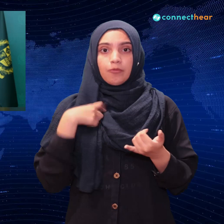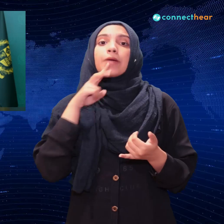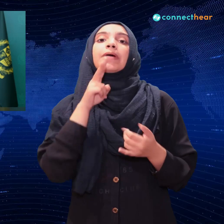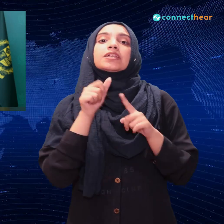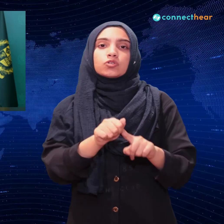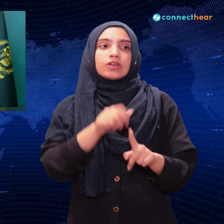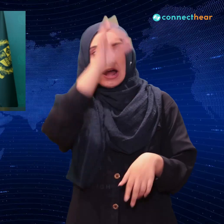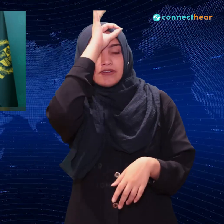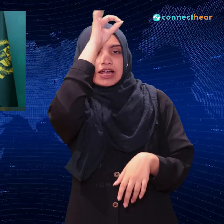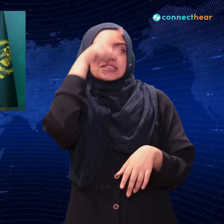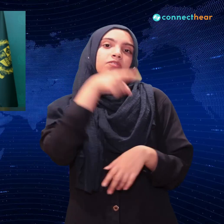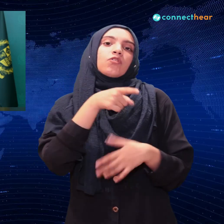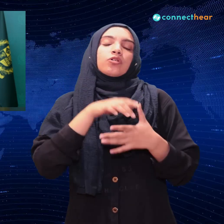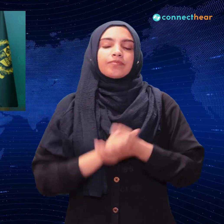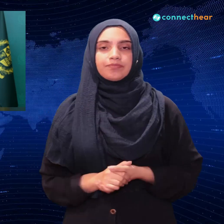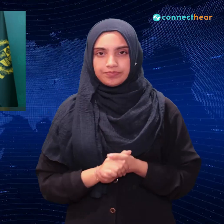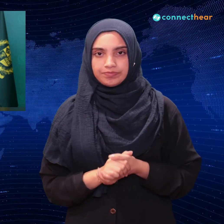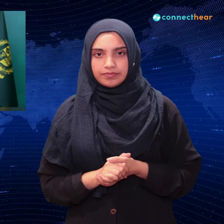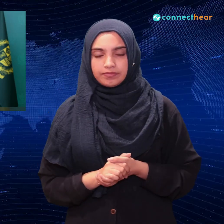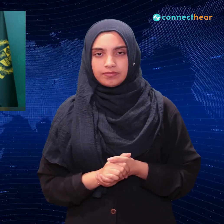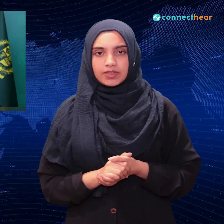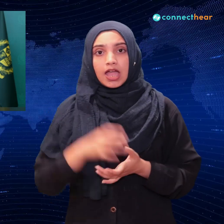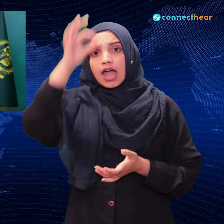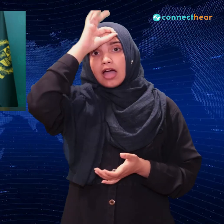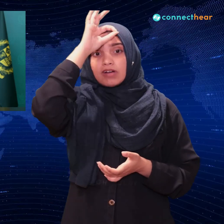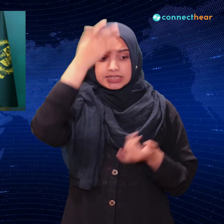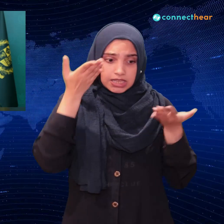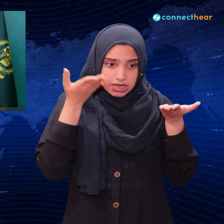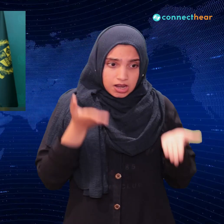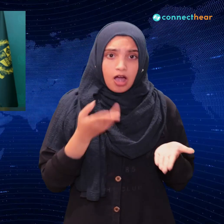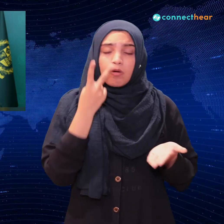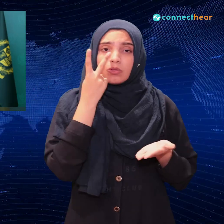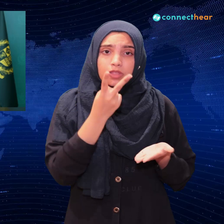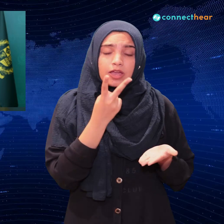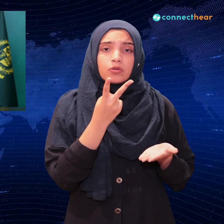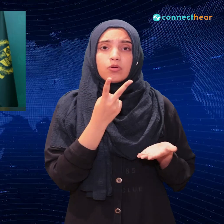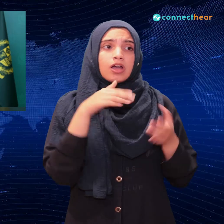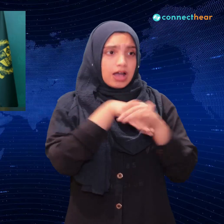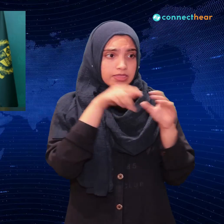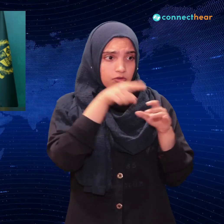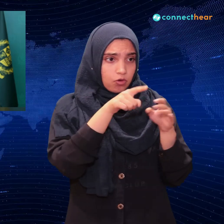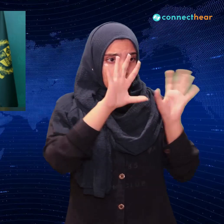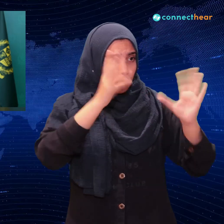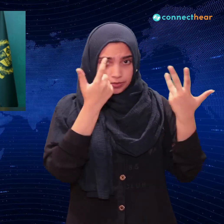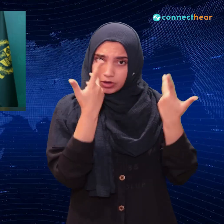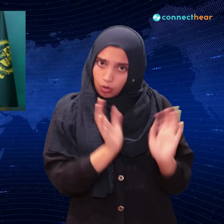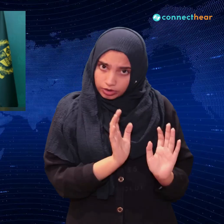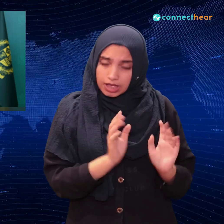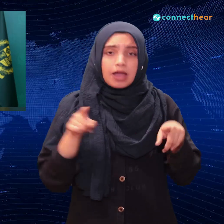The current situation in Afghanistan, for some reason, Pakistan has been blamed for the turn of events